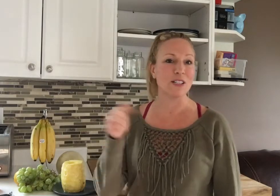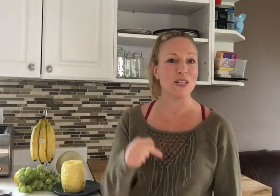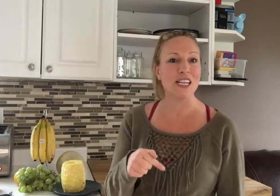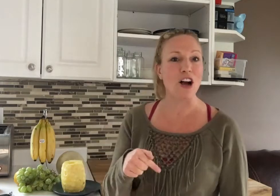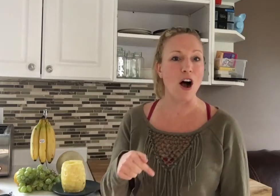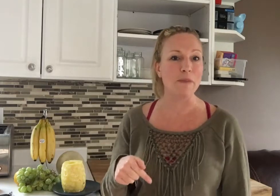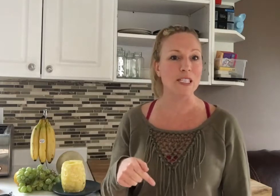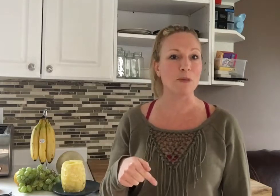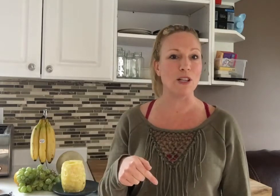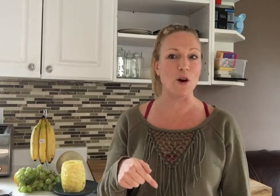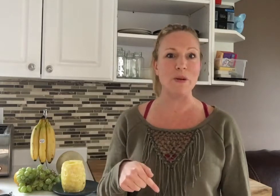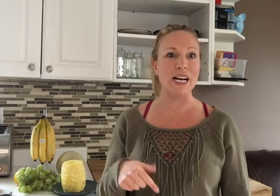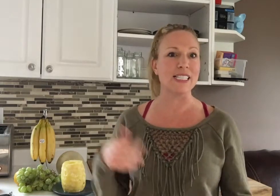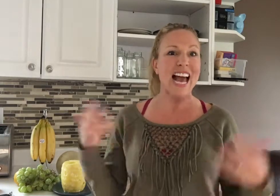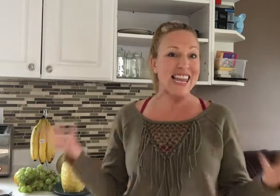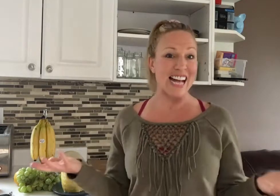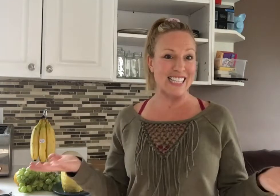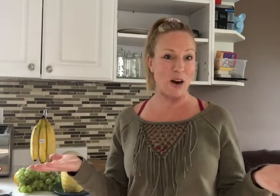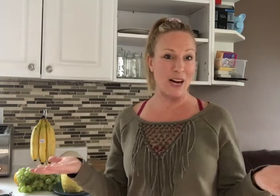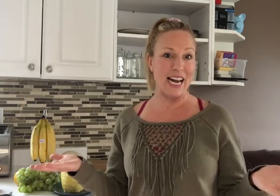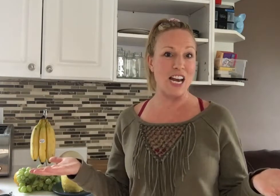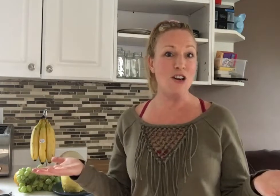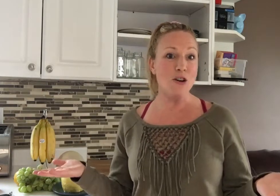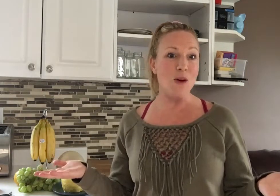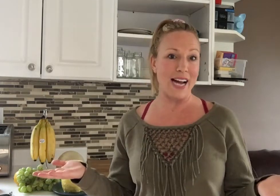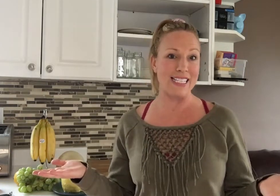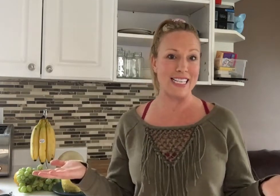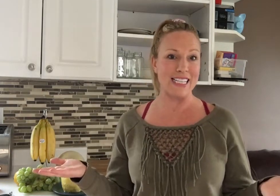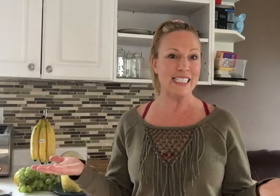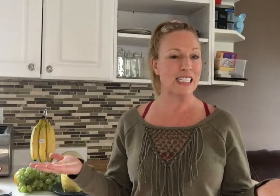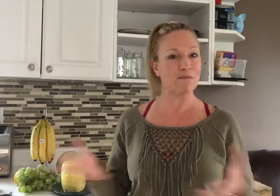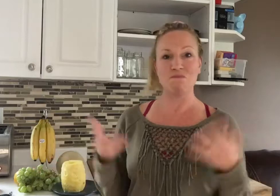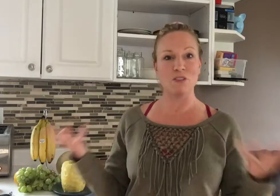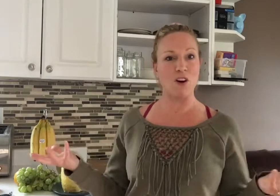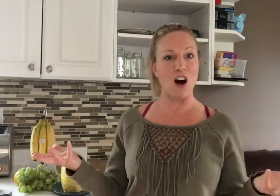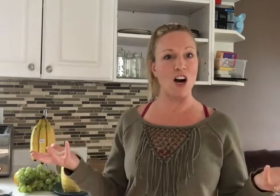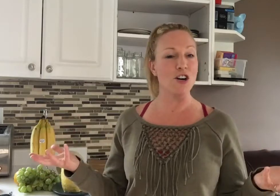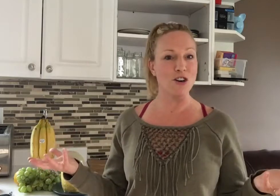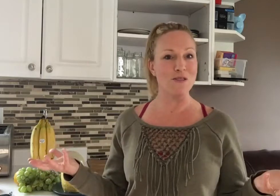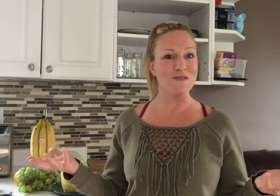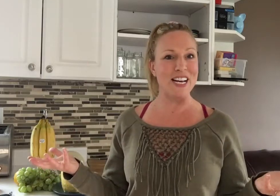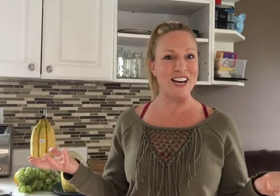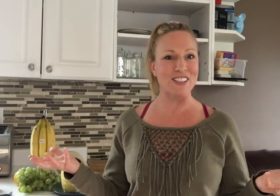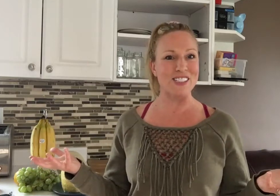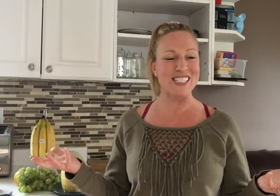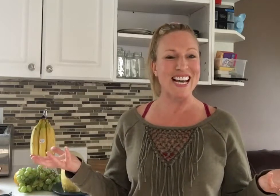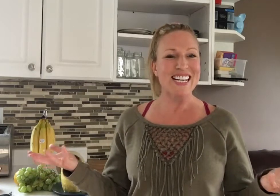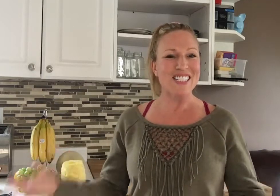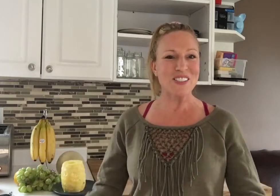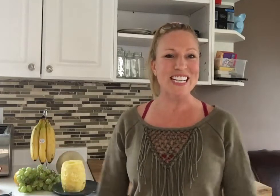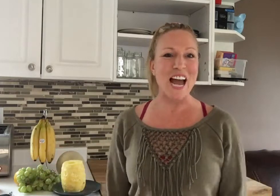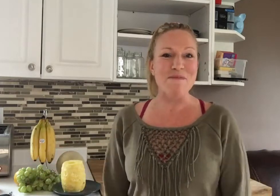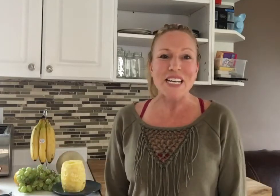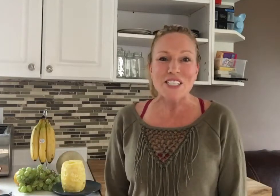it in the comments below, because that's how I get new ideas for our new videos. So again, be sure